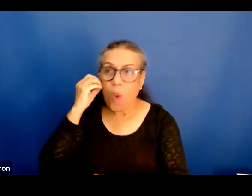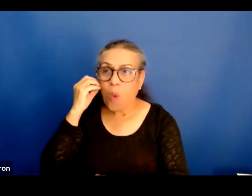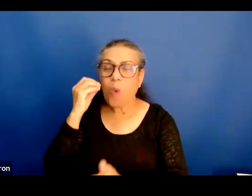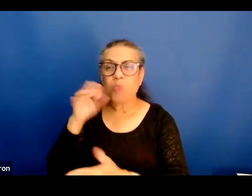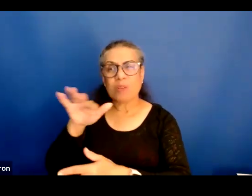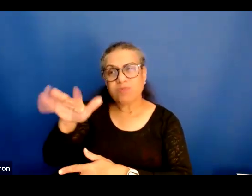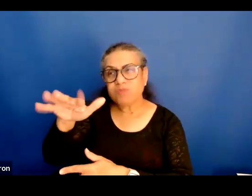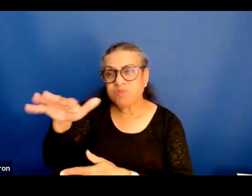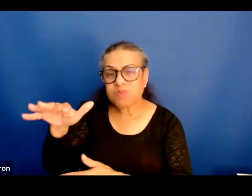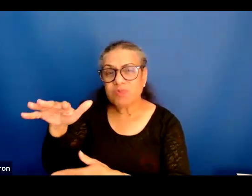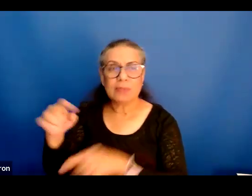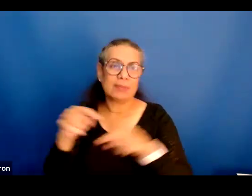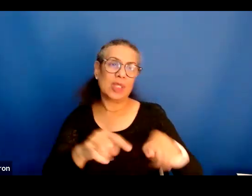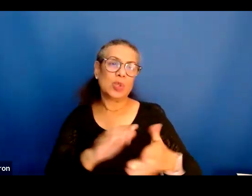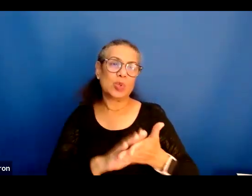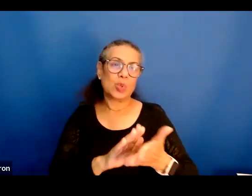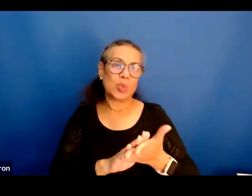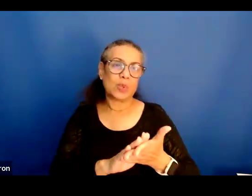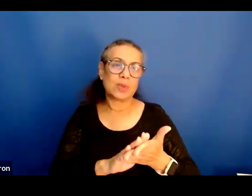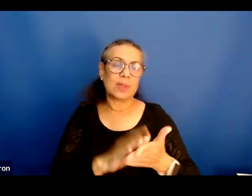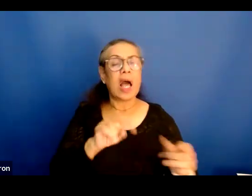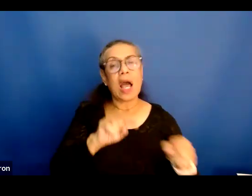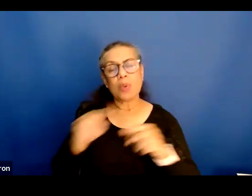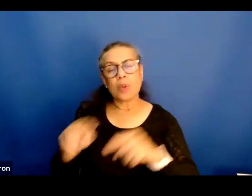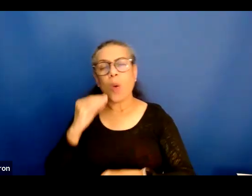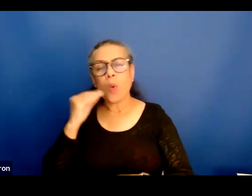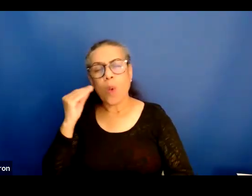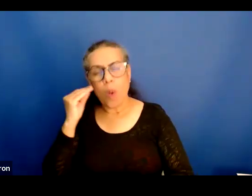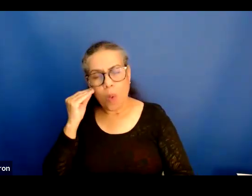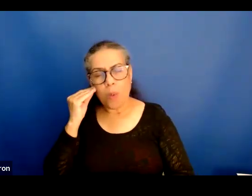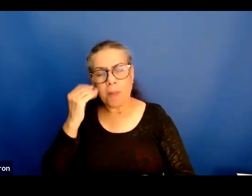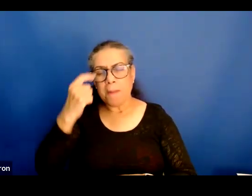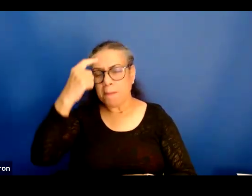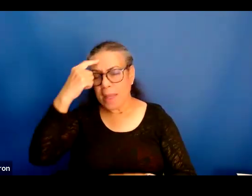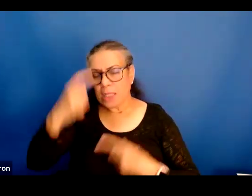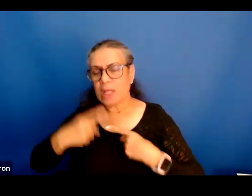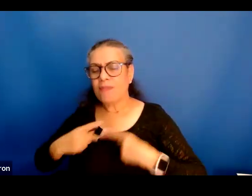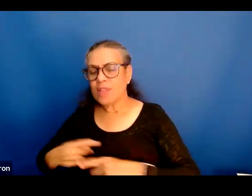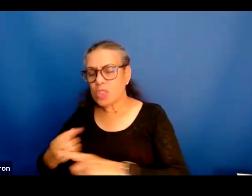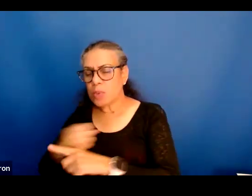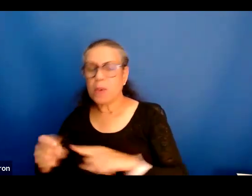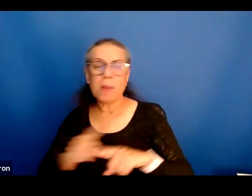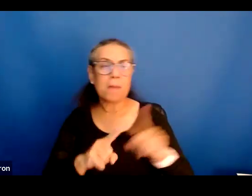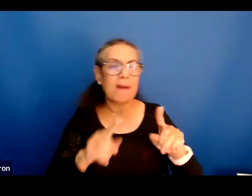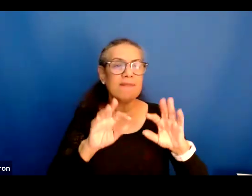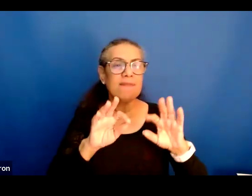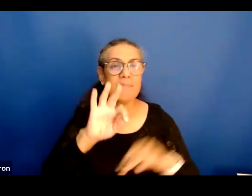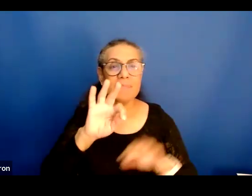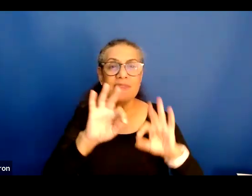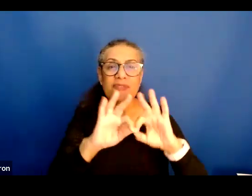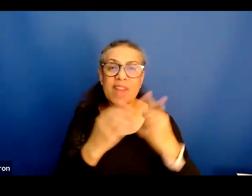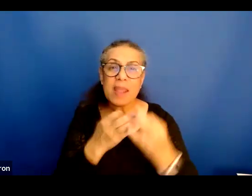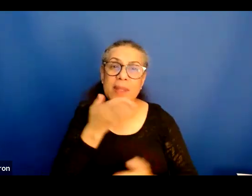great. I would go home to mentally and physically abuse, but CASH family were very supportive and